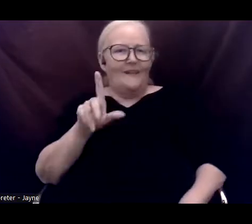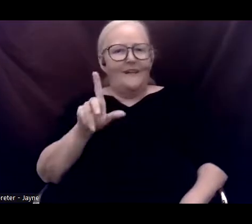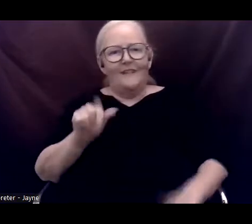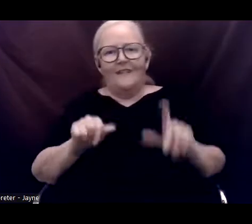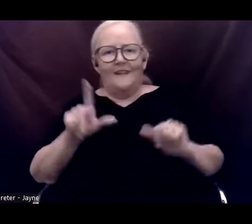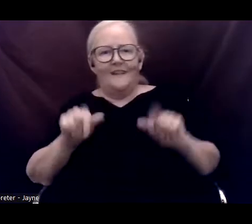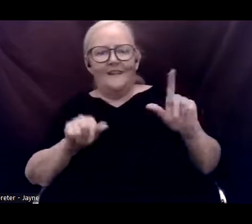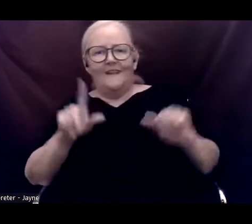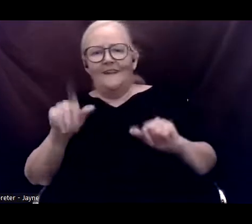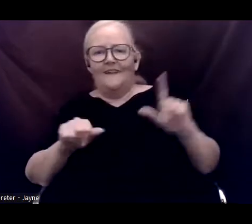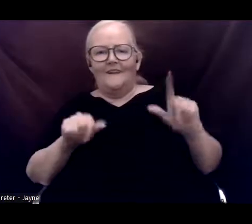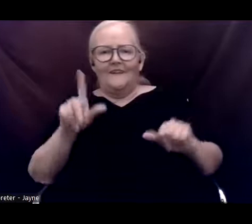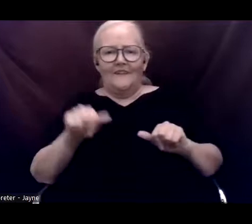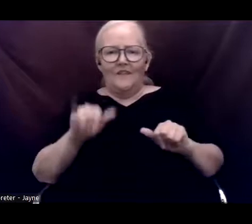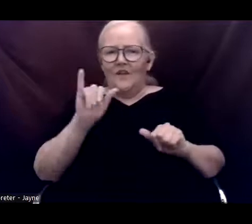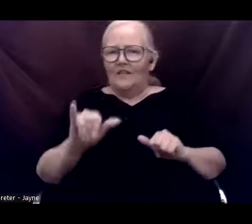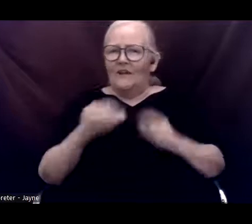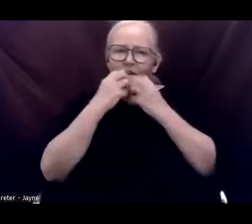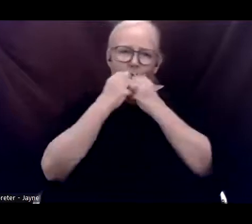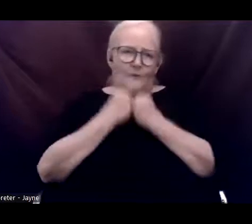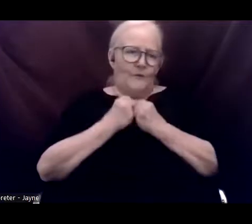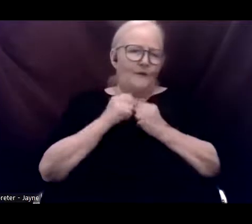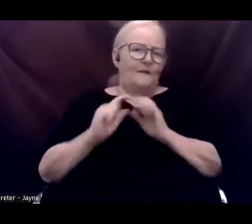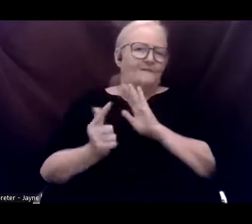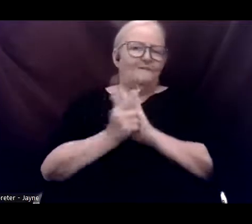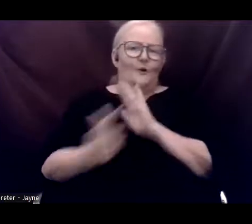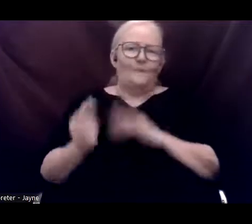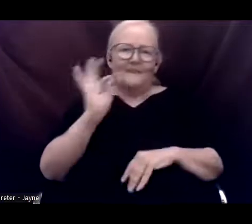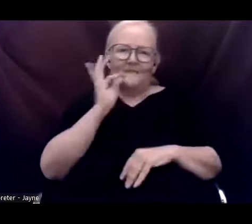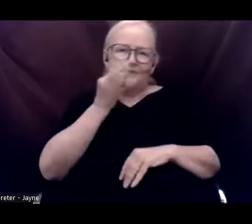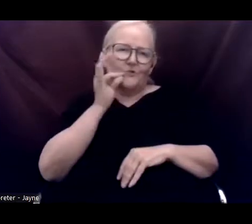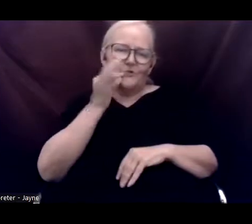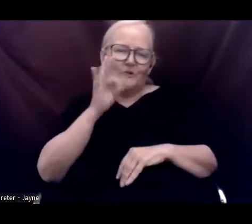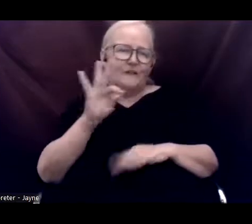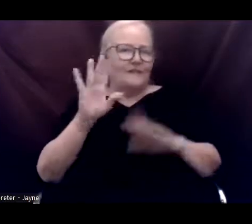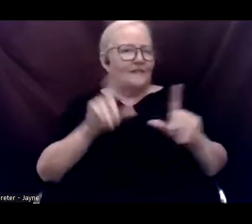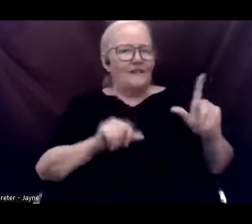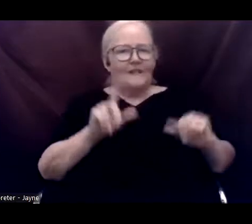that dear forbidden fruit. Tra la la la la.